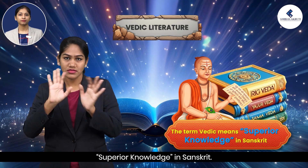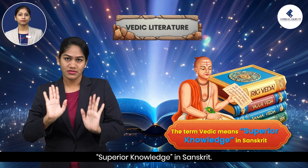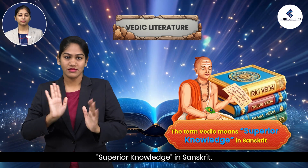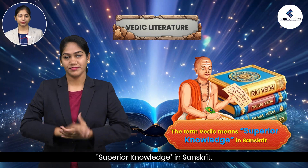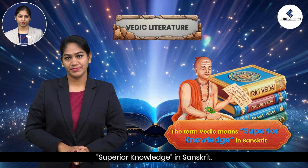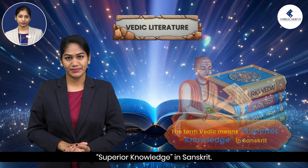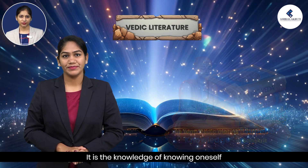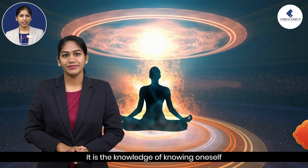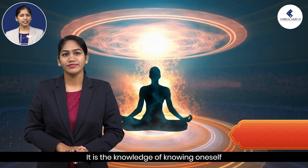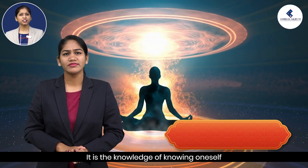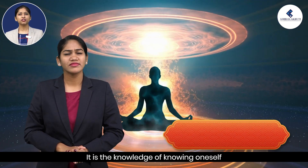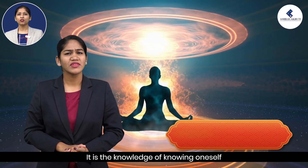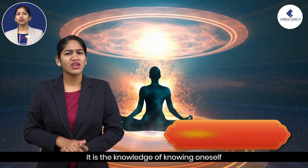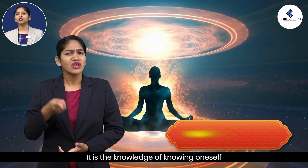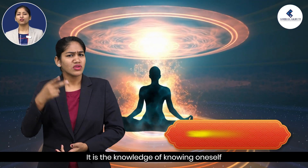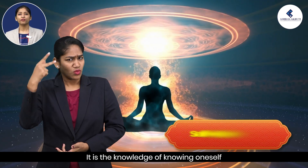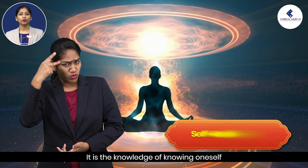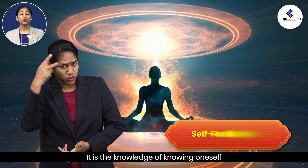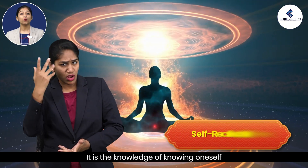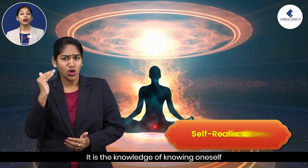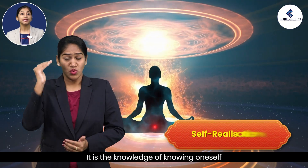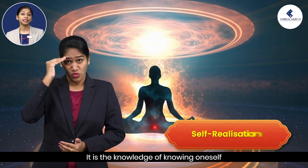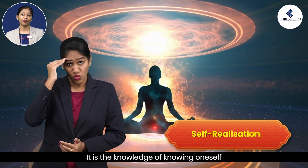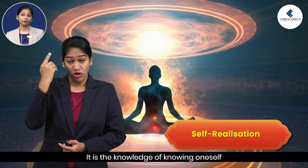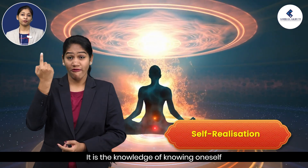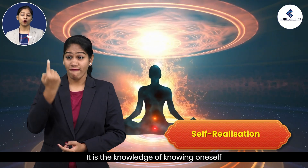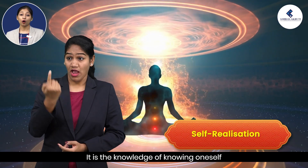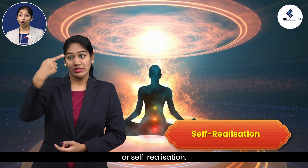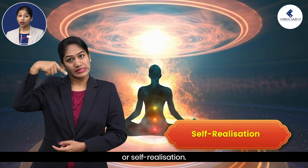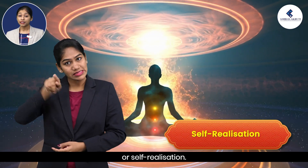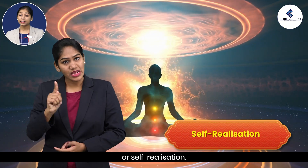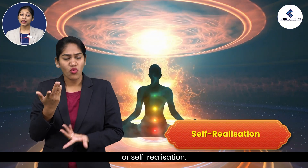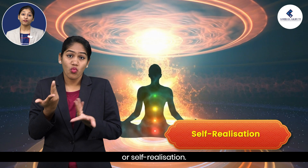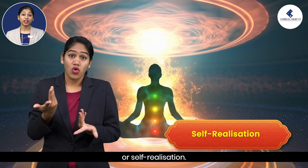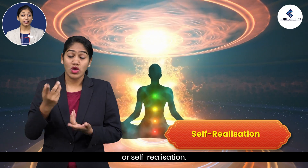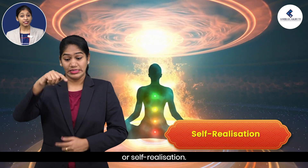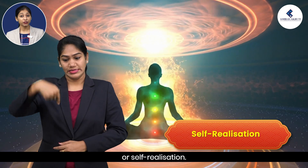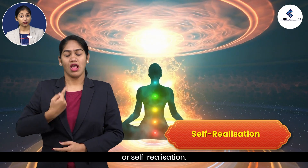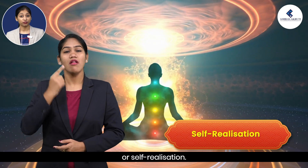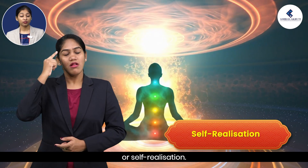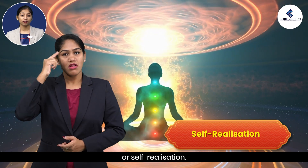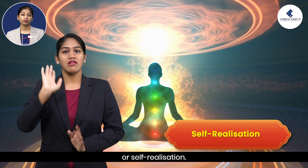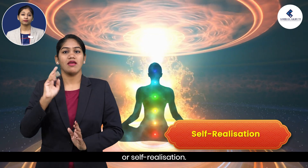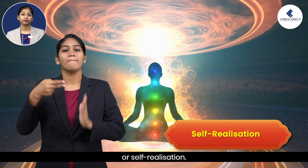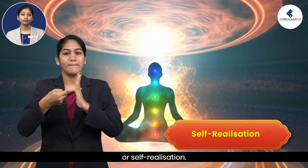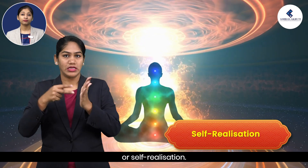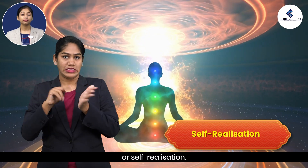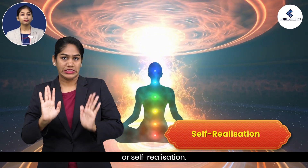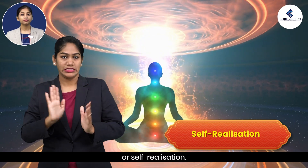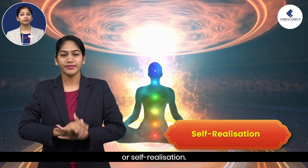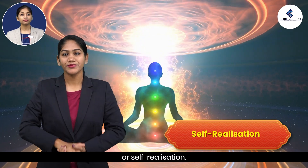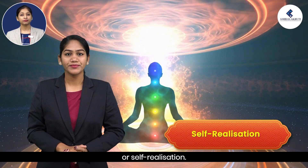It is the knowledge of knowing oneself or self-realization.